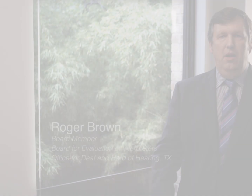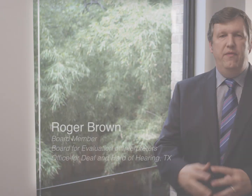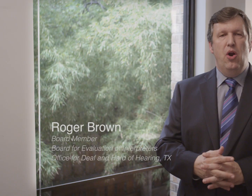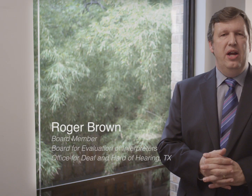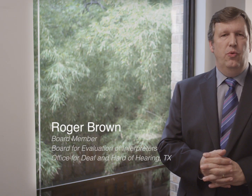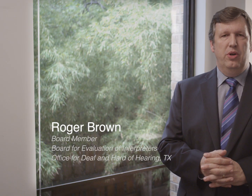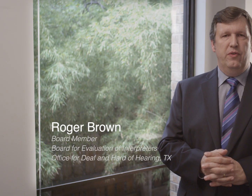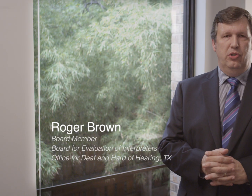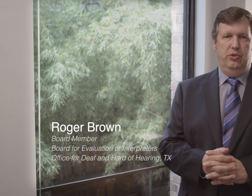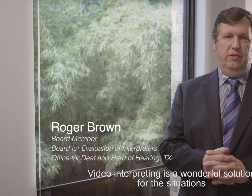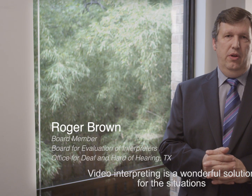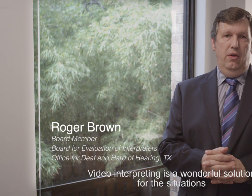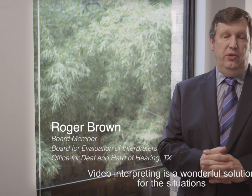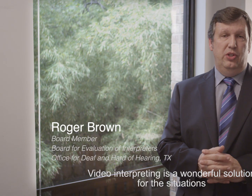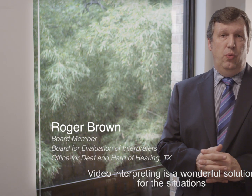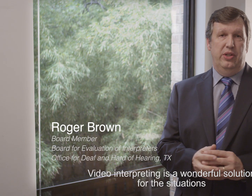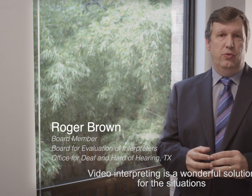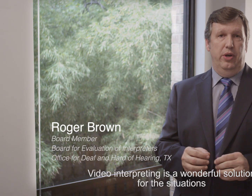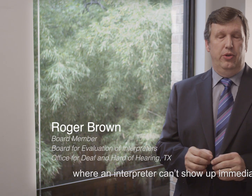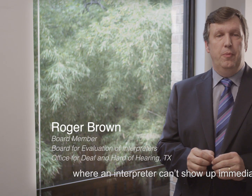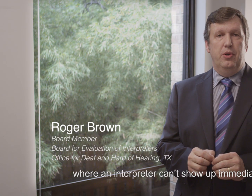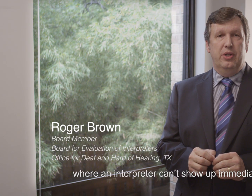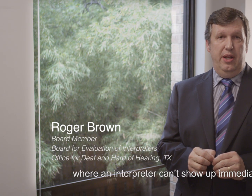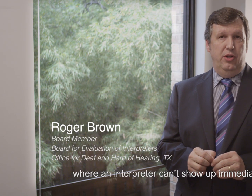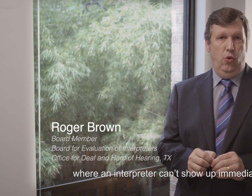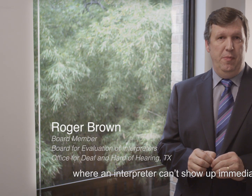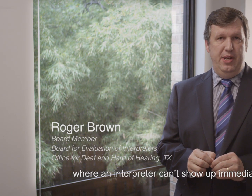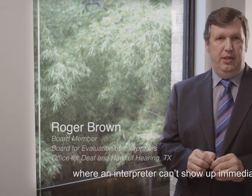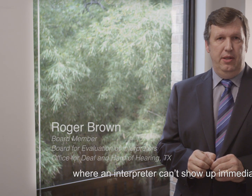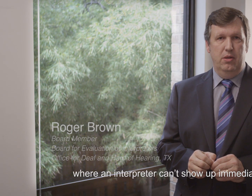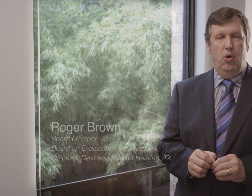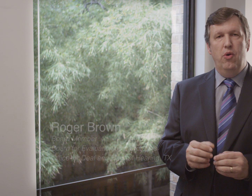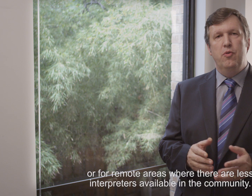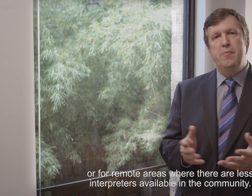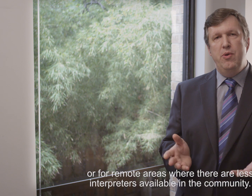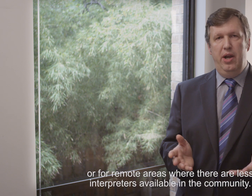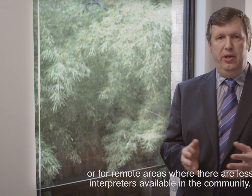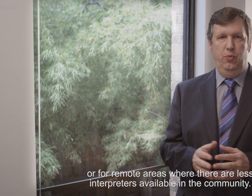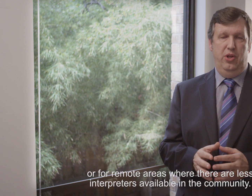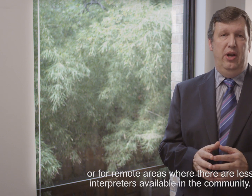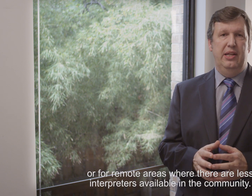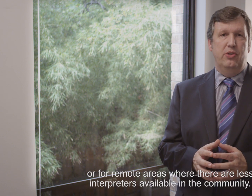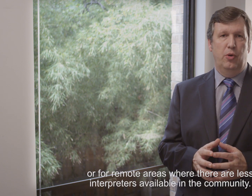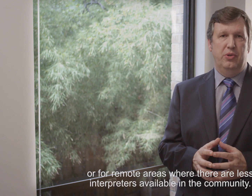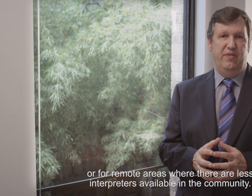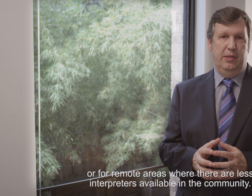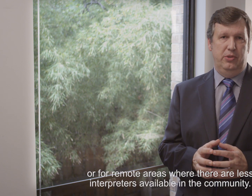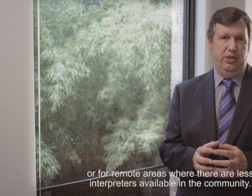VRI is a wonderful solution for situations where interpreters cannot show up immediately, or for remote areas where there are less interpreters available to the